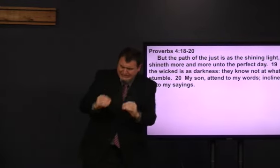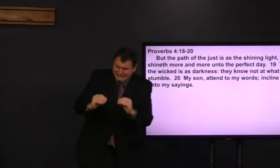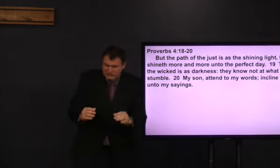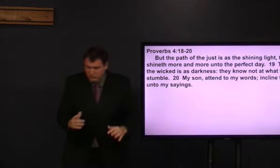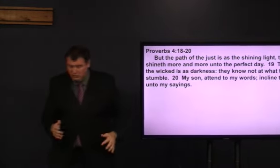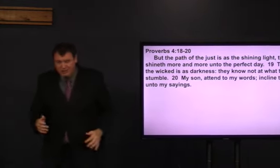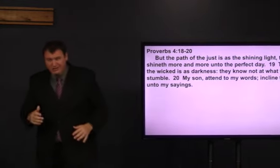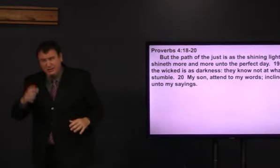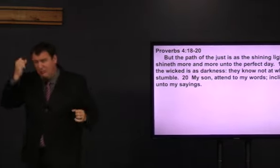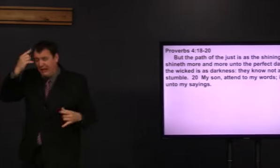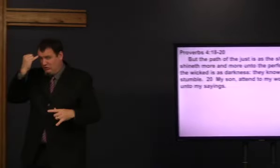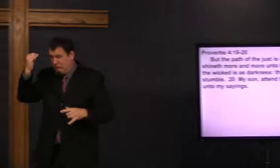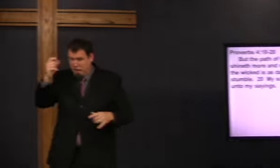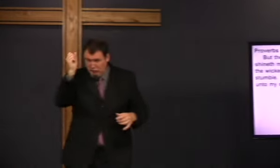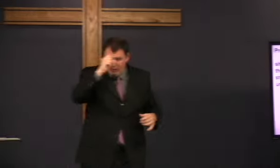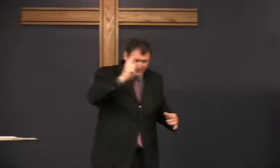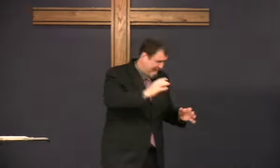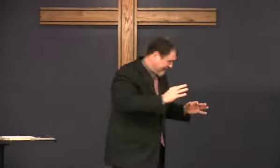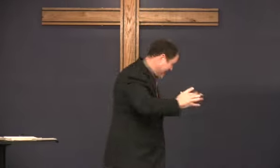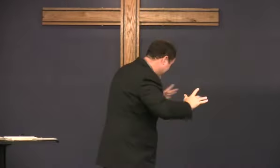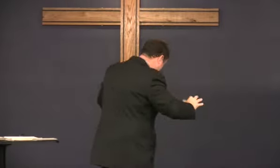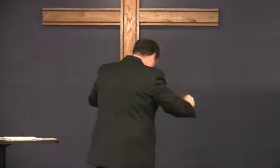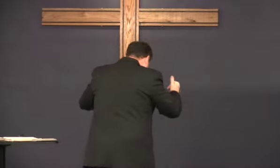my words. I'm trying to teach you something.